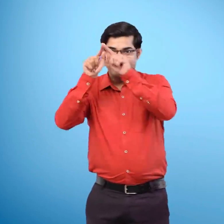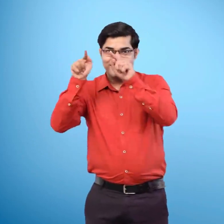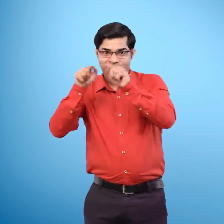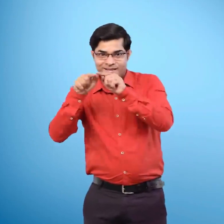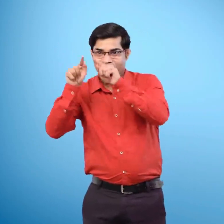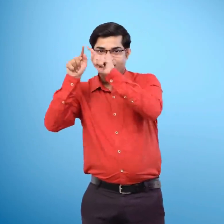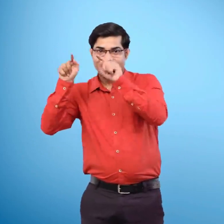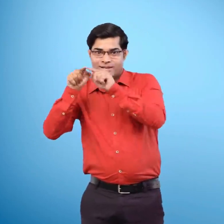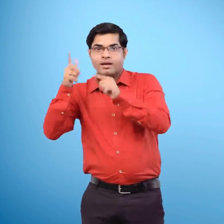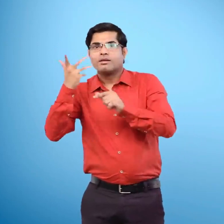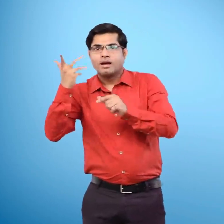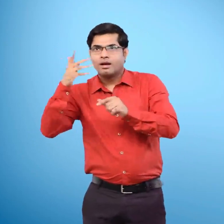line.